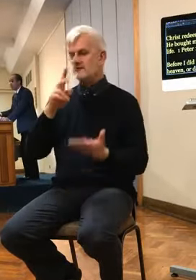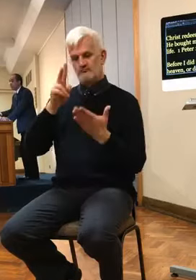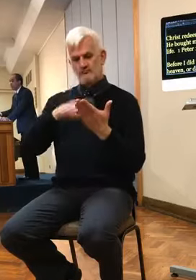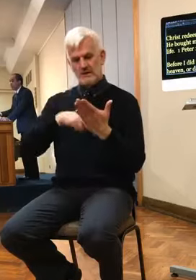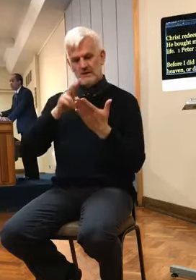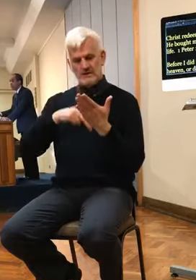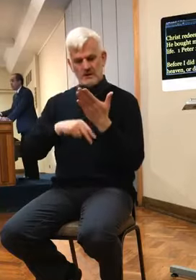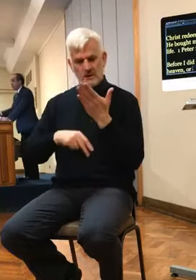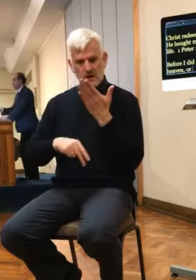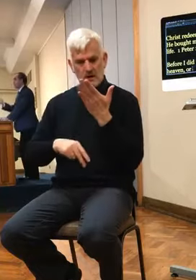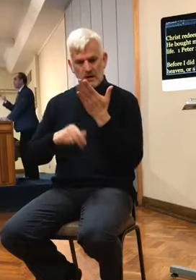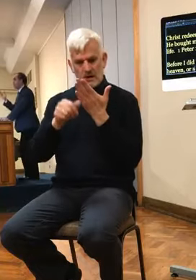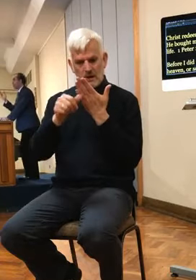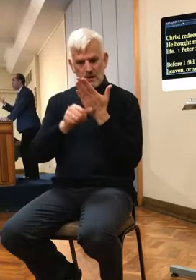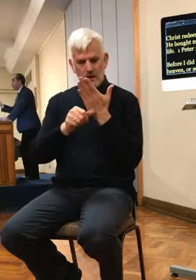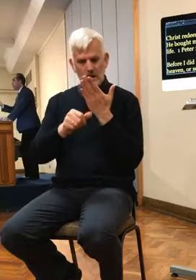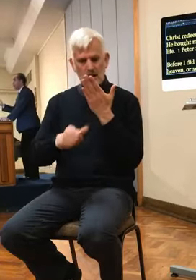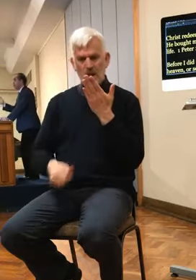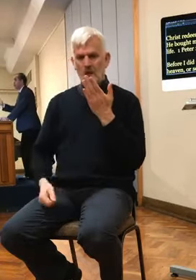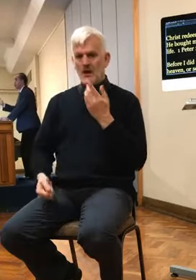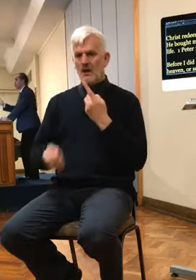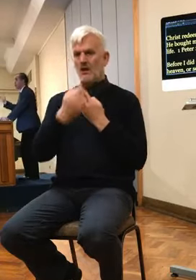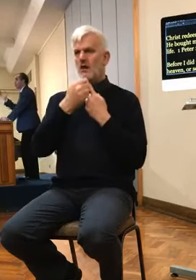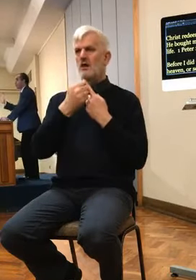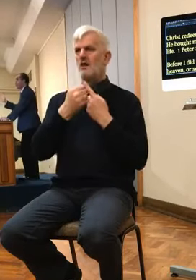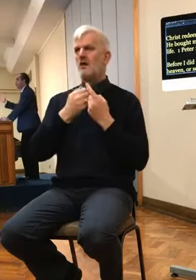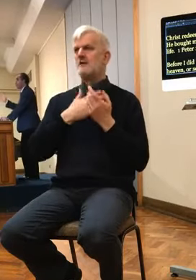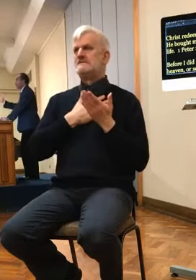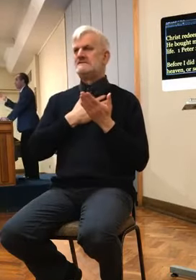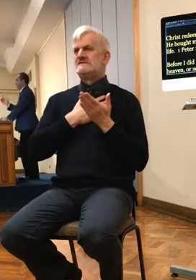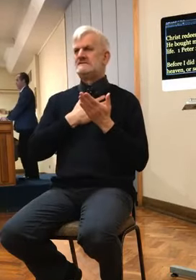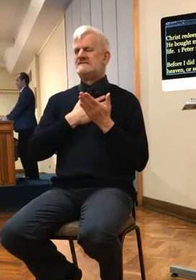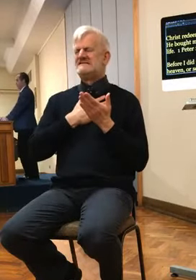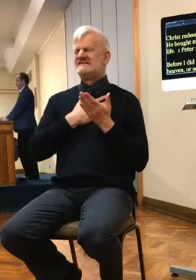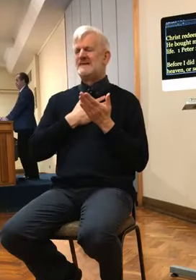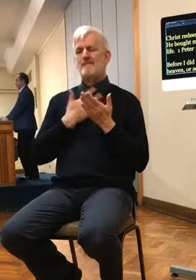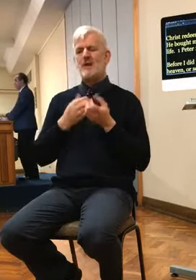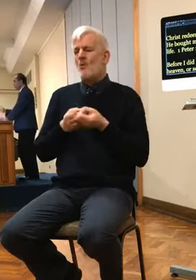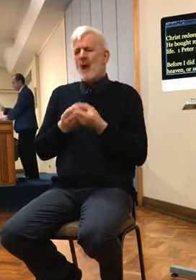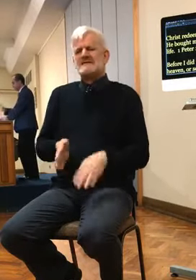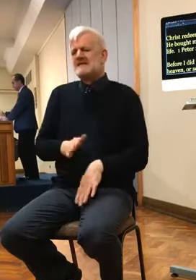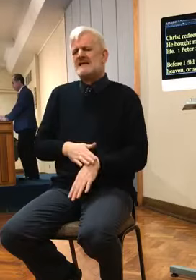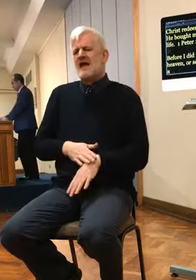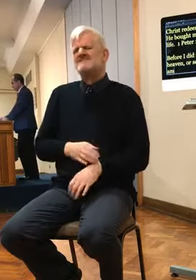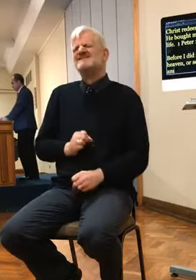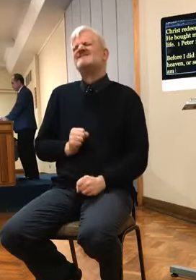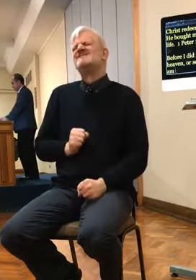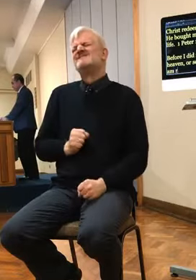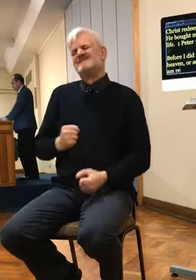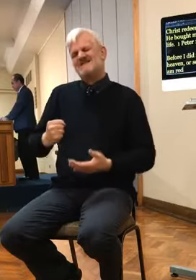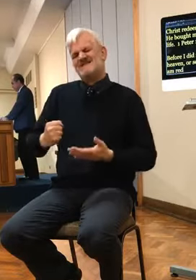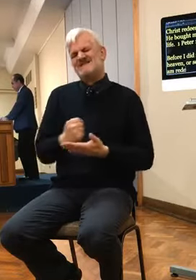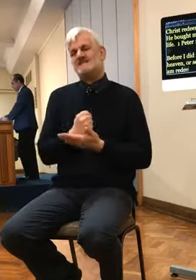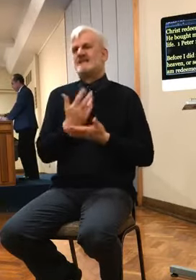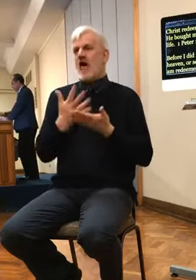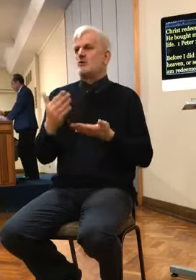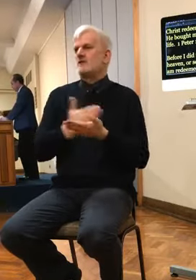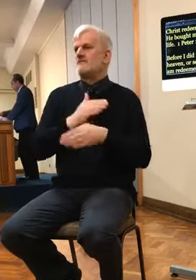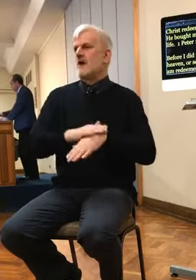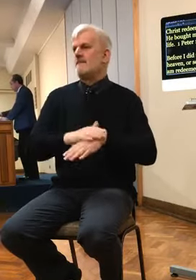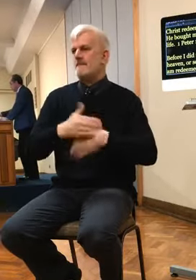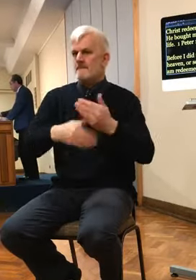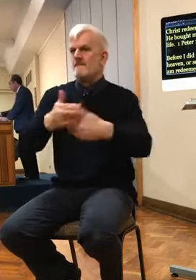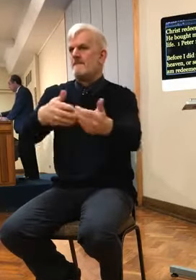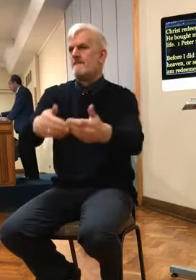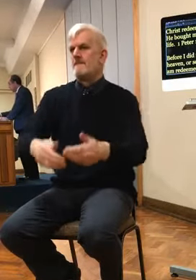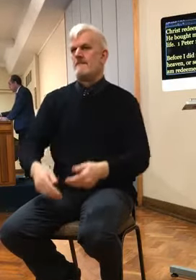brought up. It's our turn also to buy up time, to redeem the time. And so